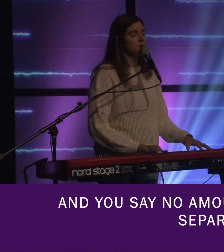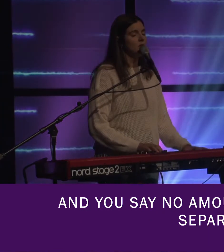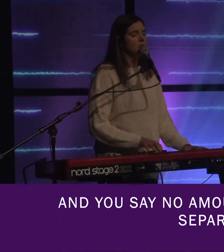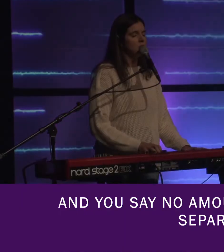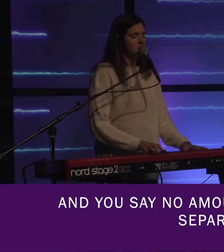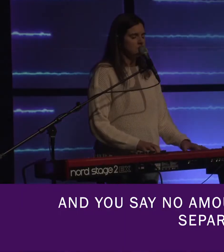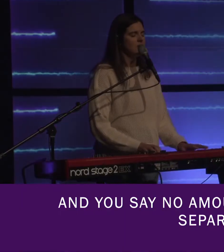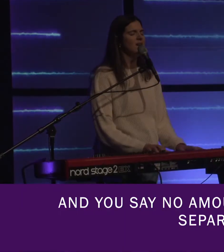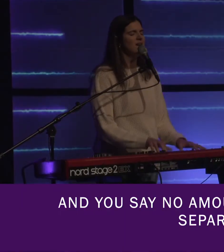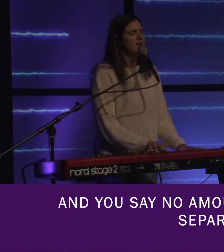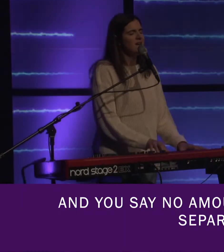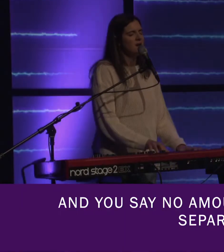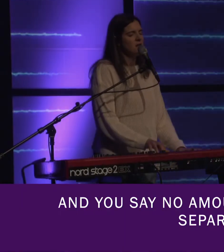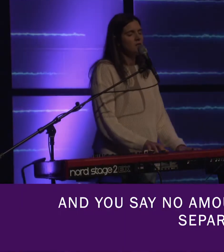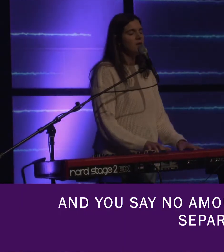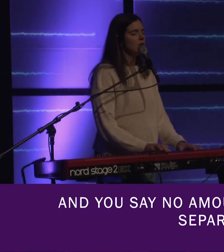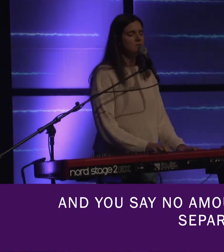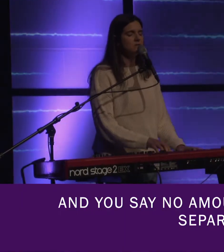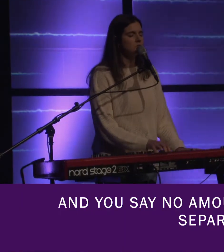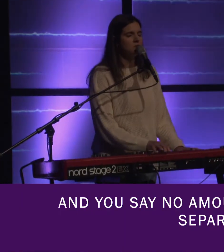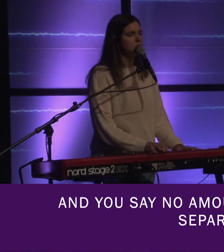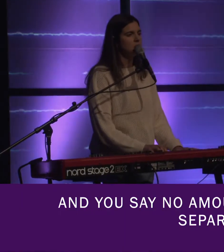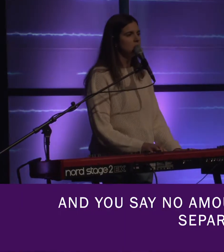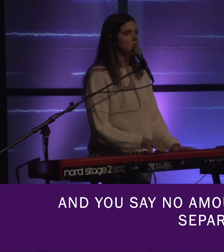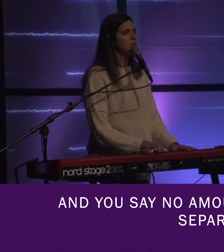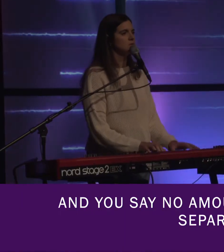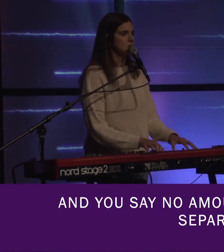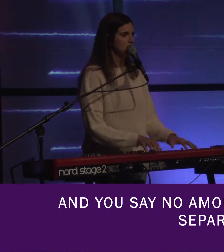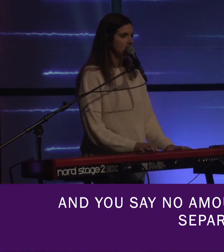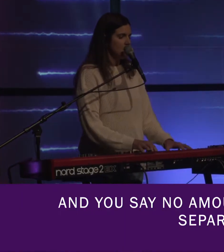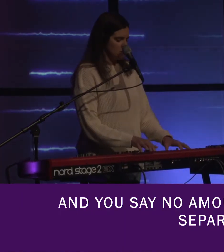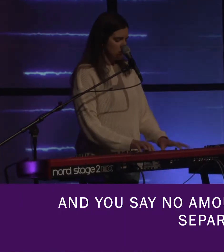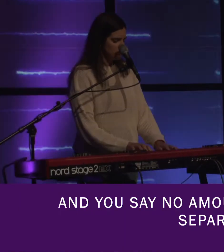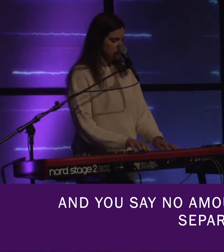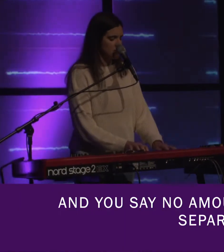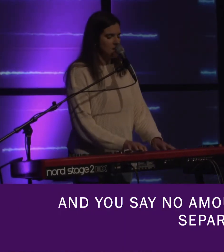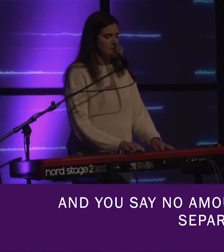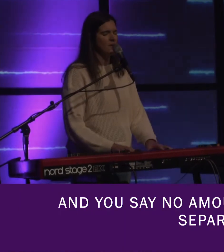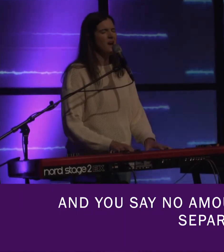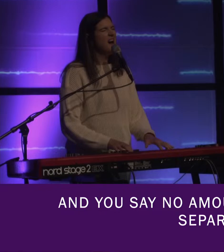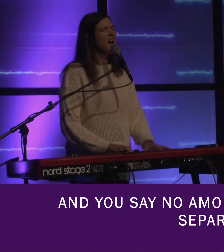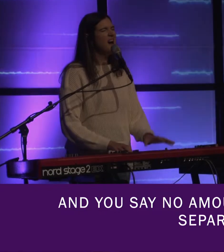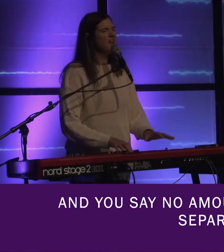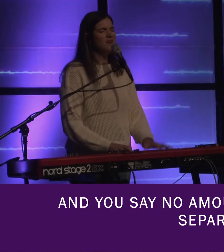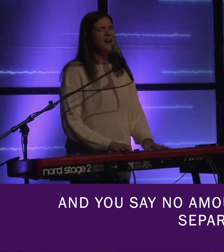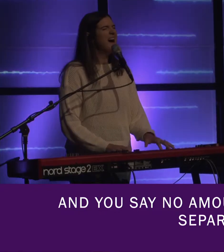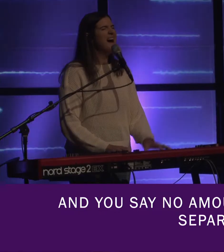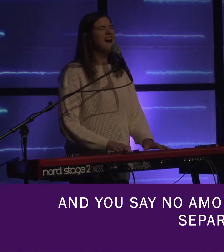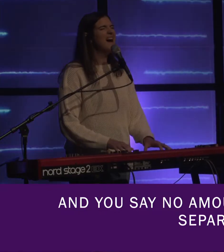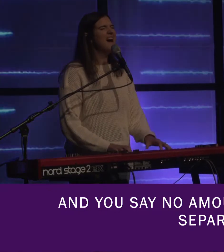Say no amount of untruth can